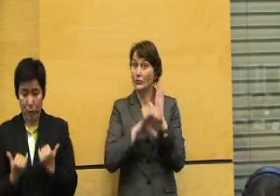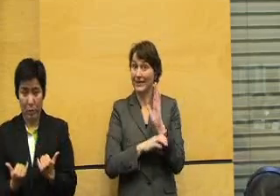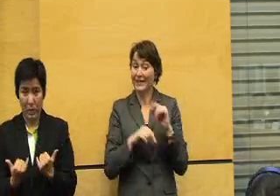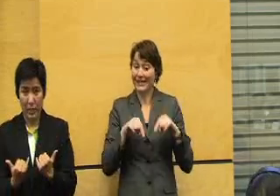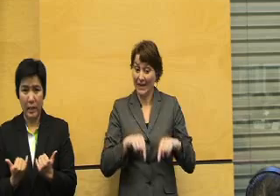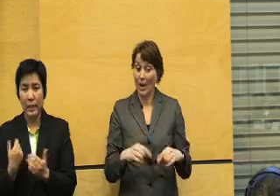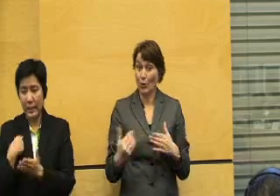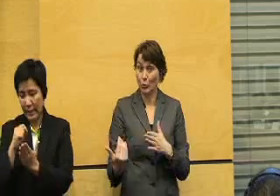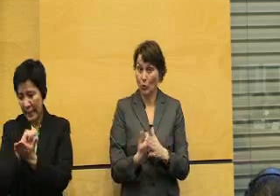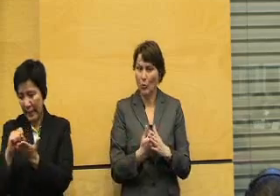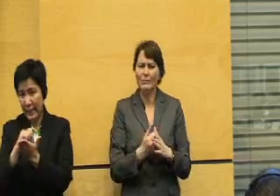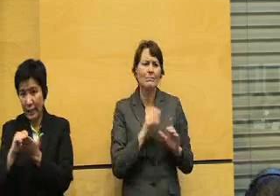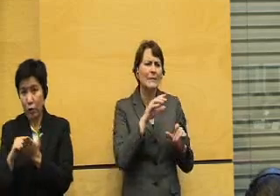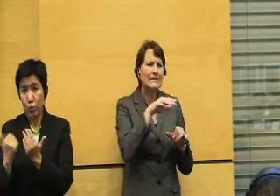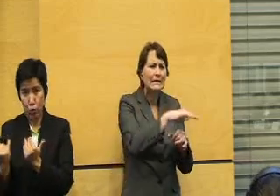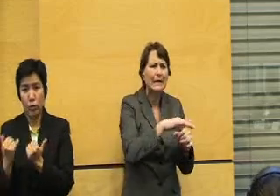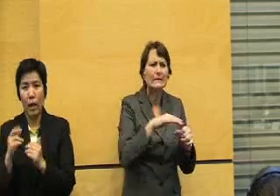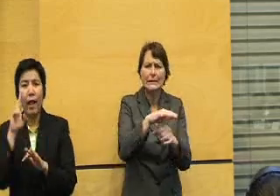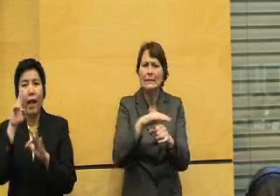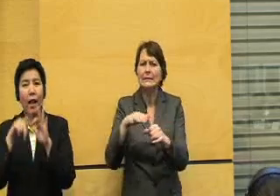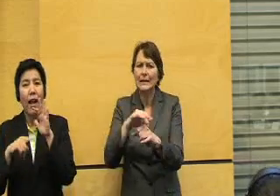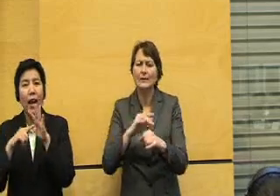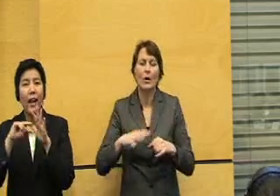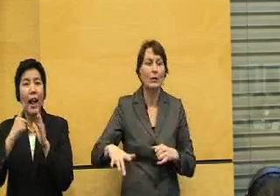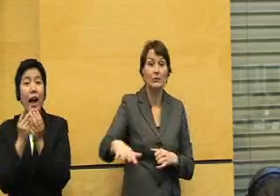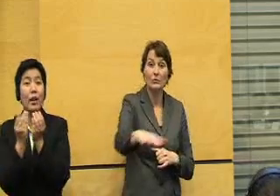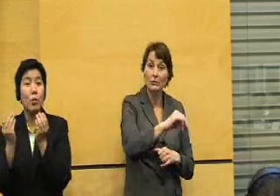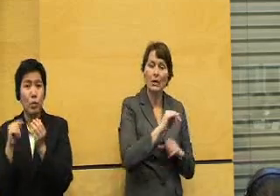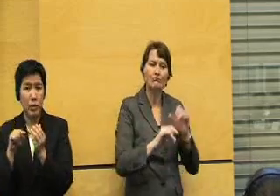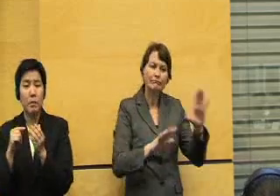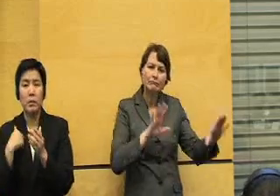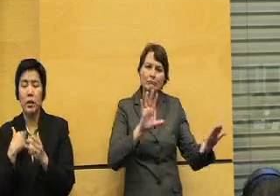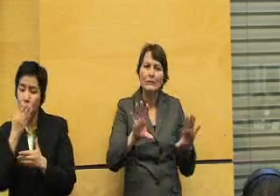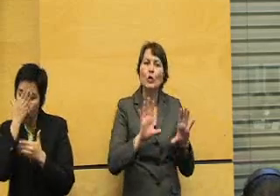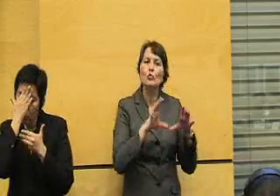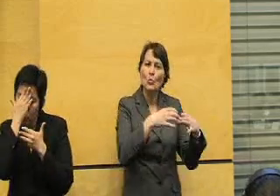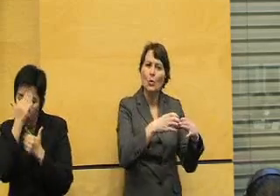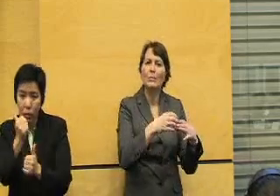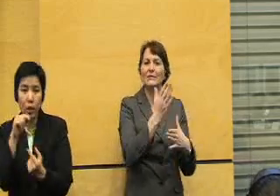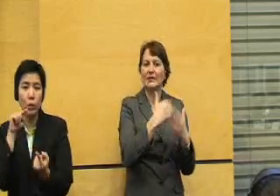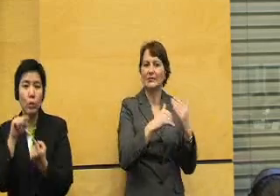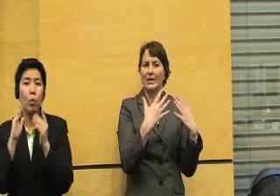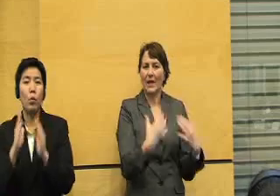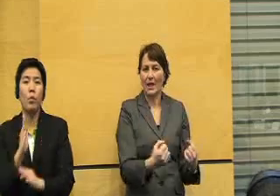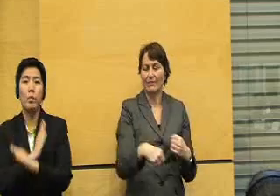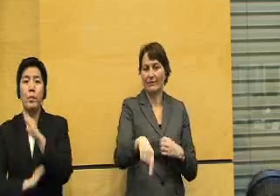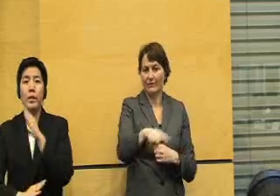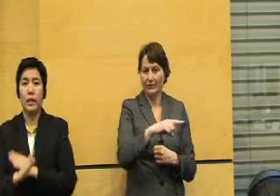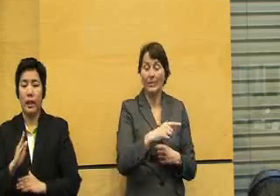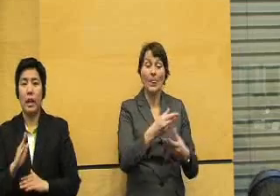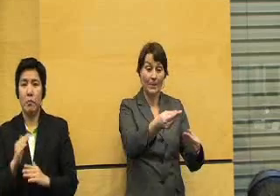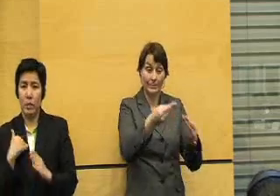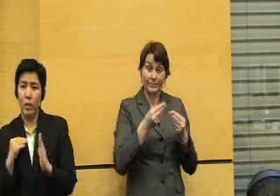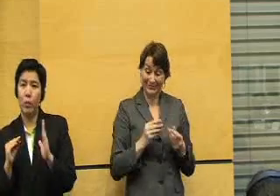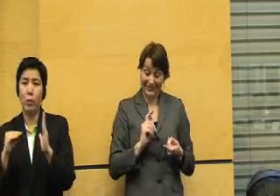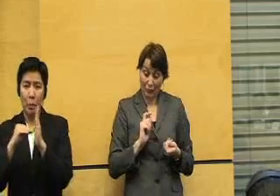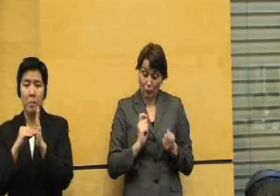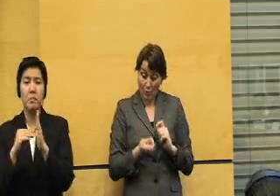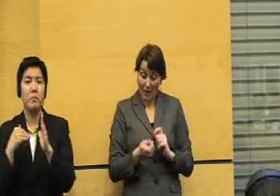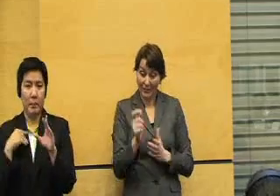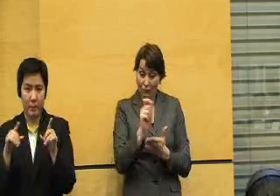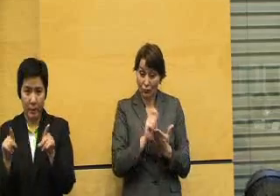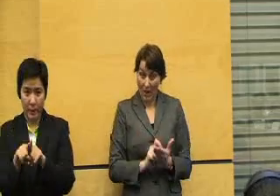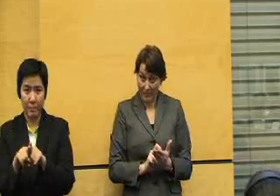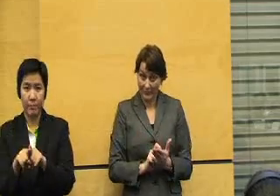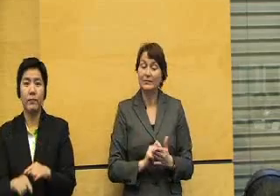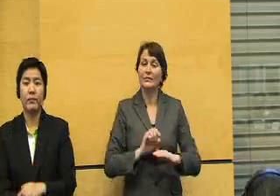from all sectors of the society, including various groups for persons with disability. The revised draft has been